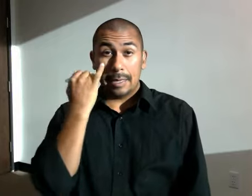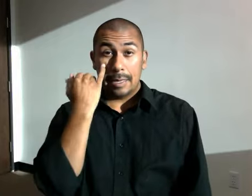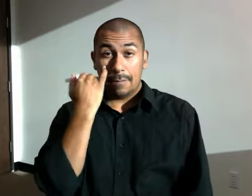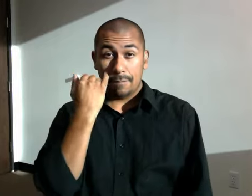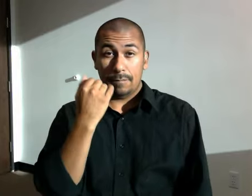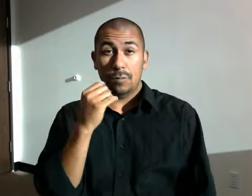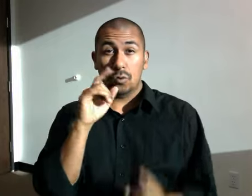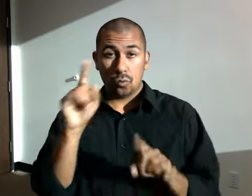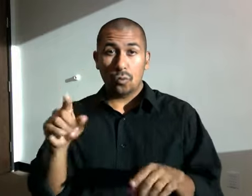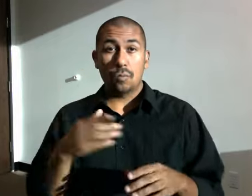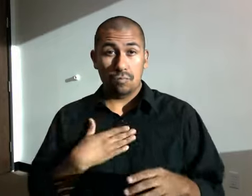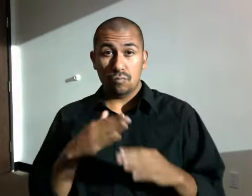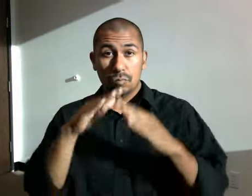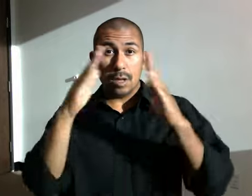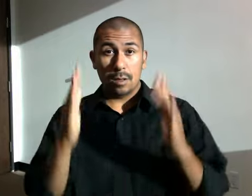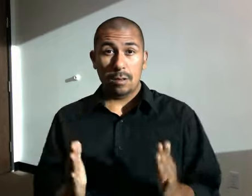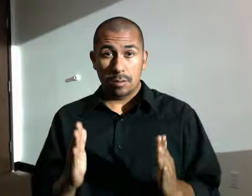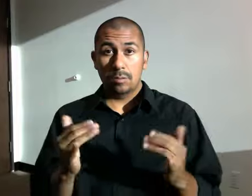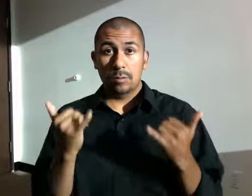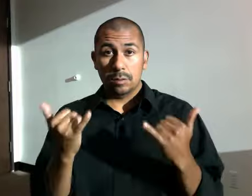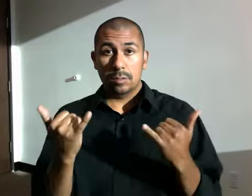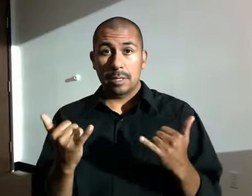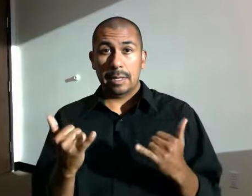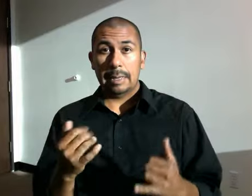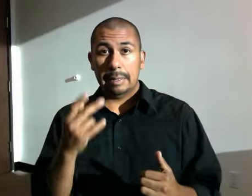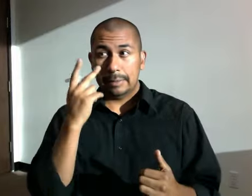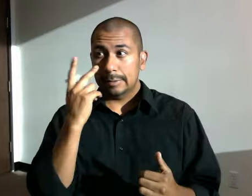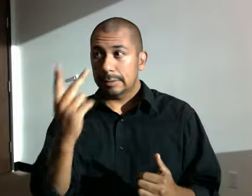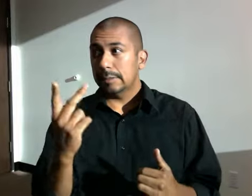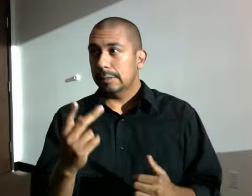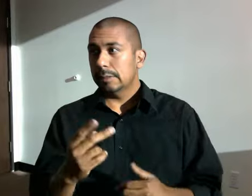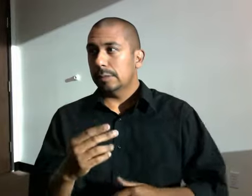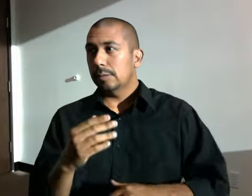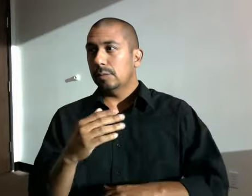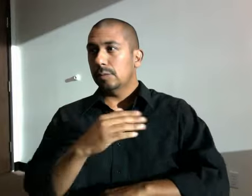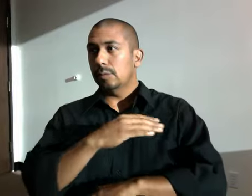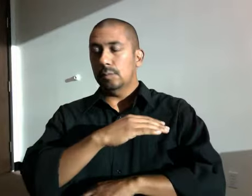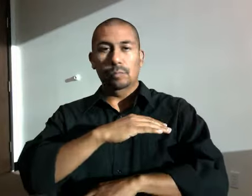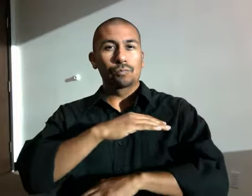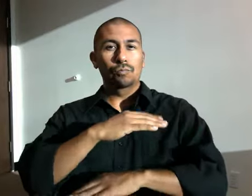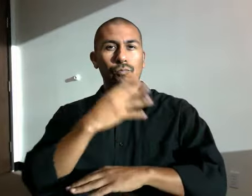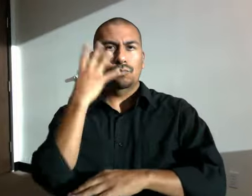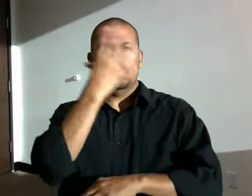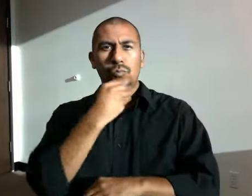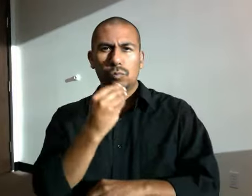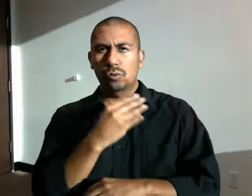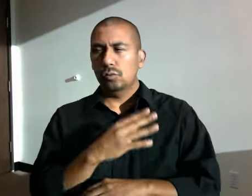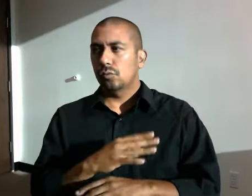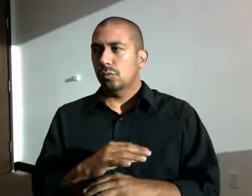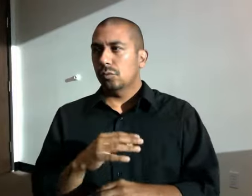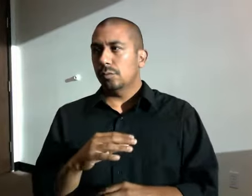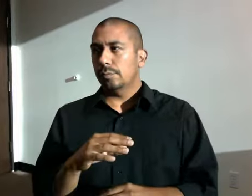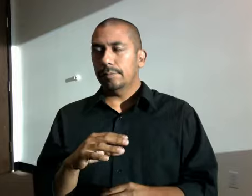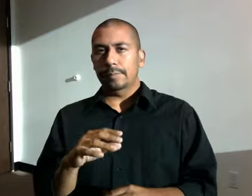would see a beautiful Victorian silver tea set, coffee pot, and